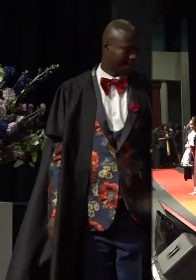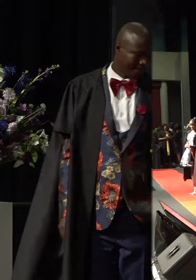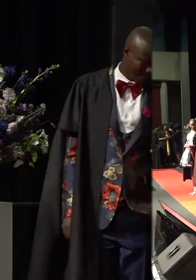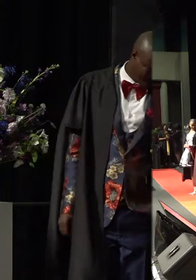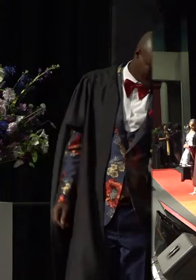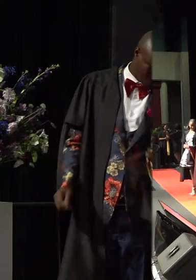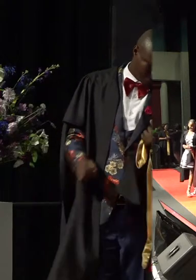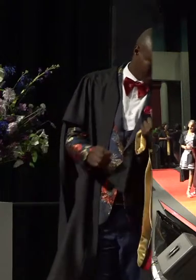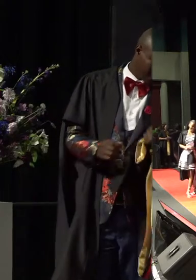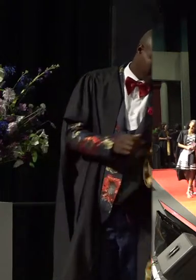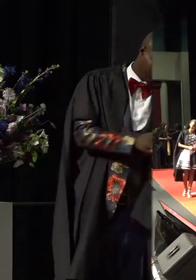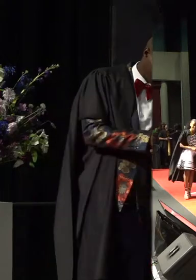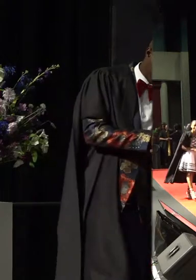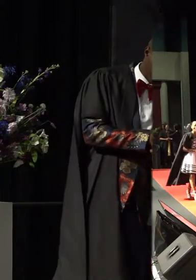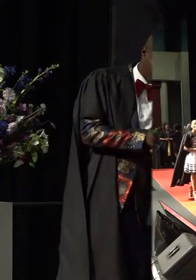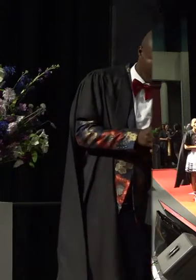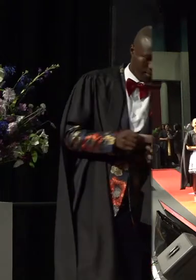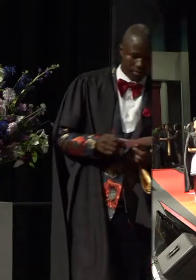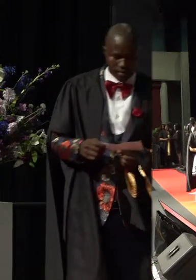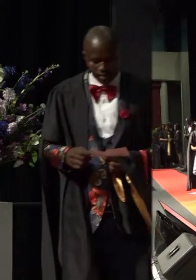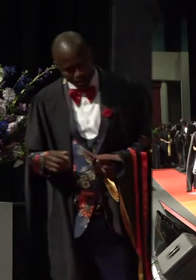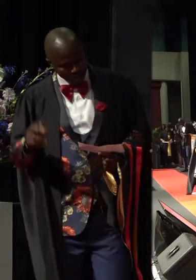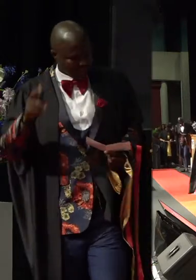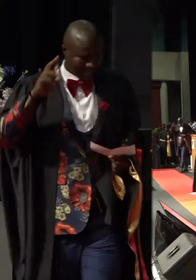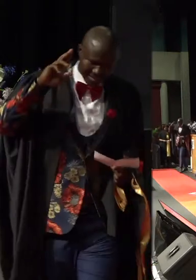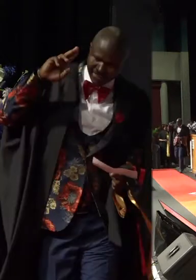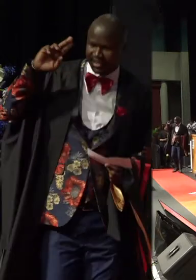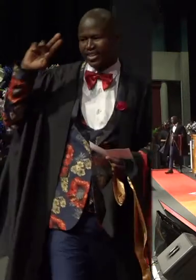Smanga Kulu.